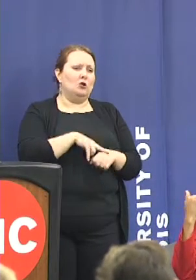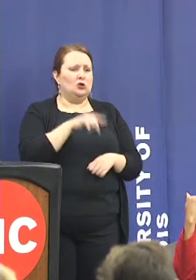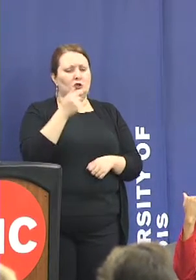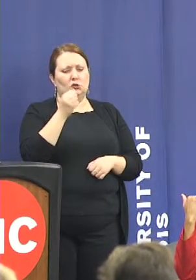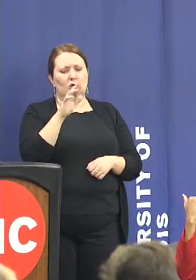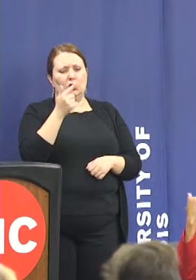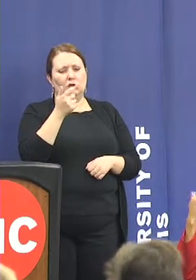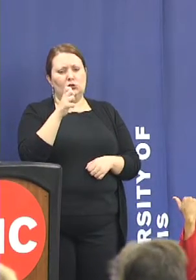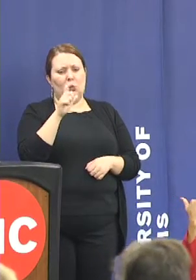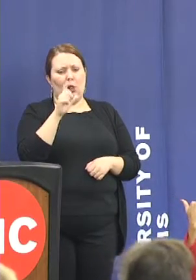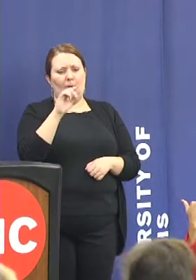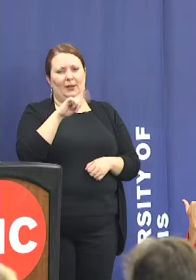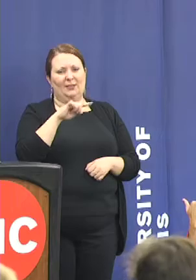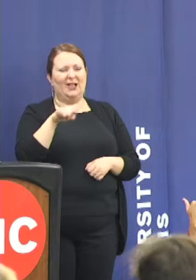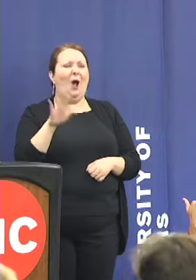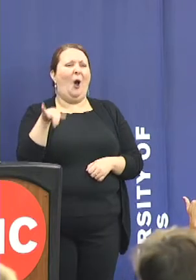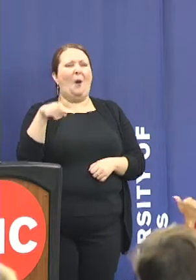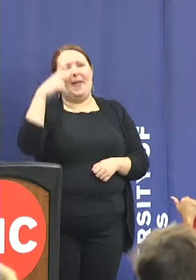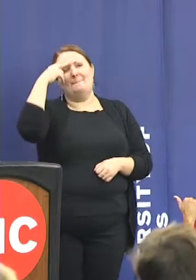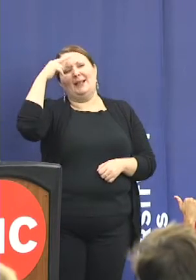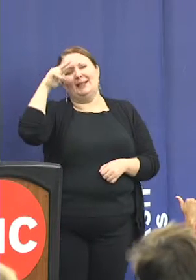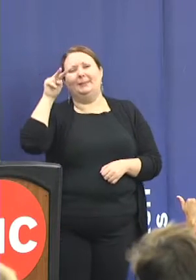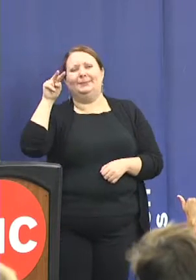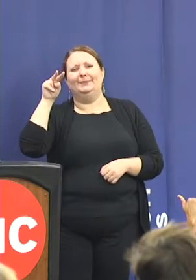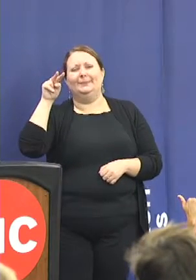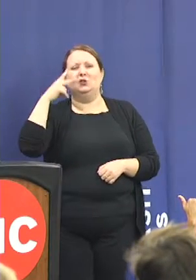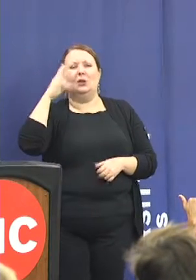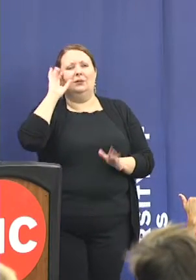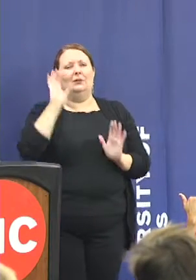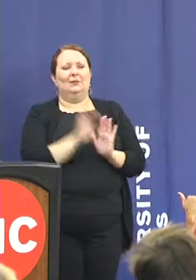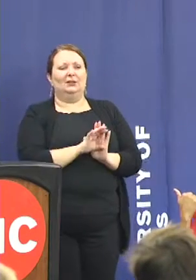George Lopez, everyone's gonna say, oh, Mexican, right? We saw his